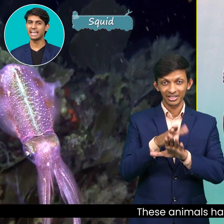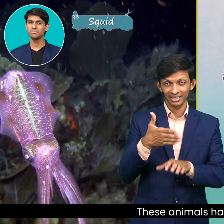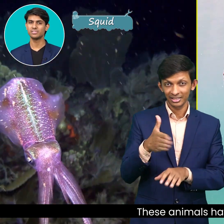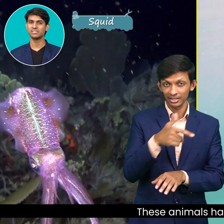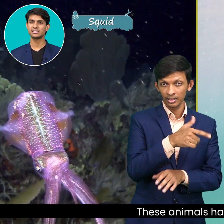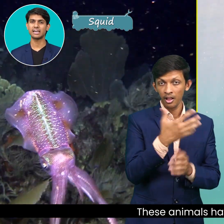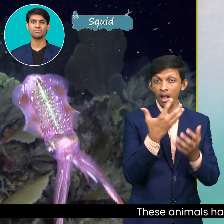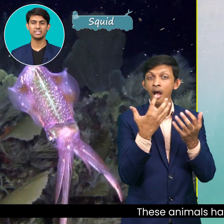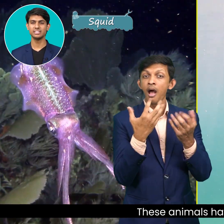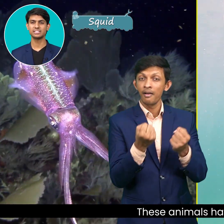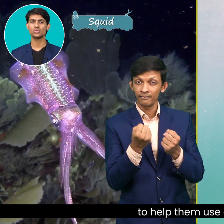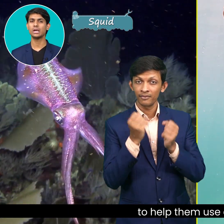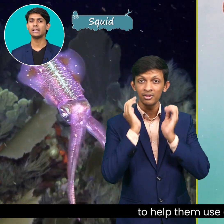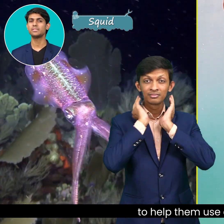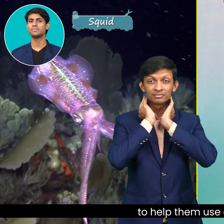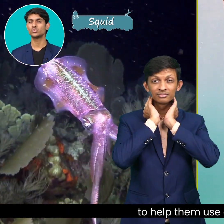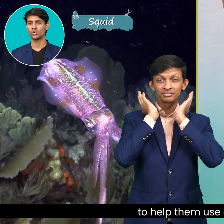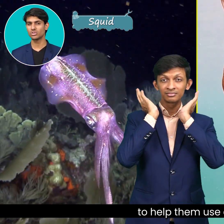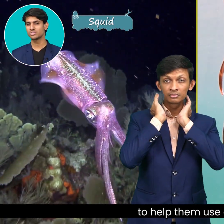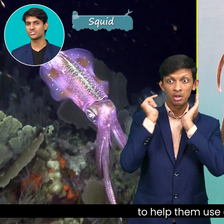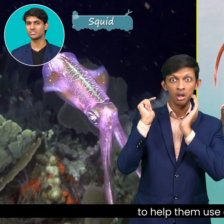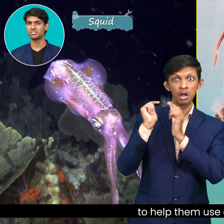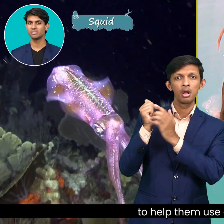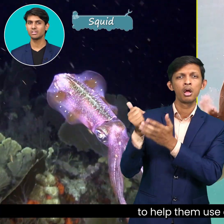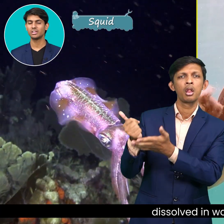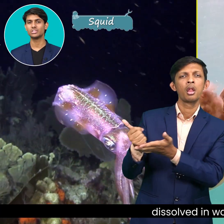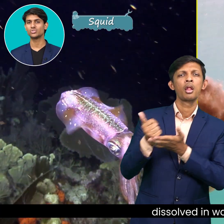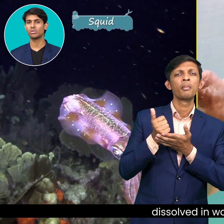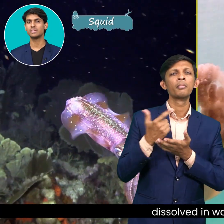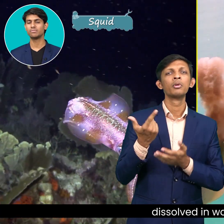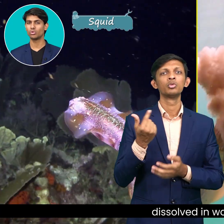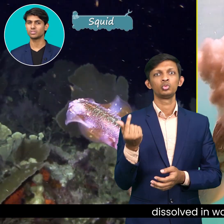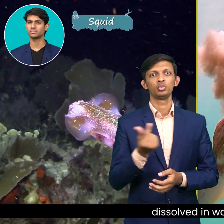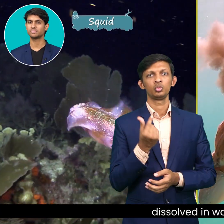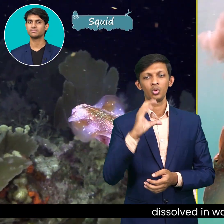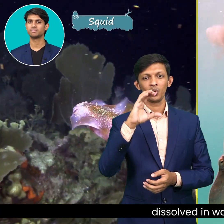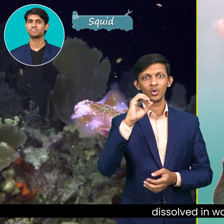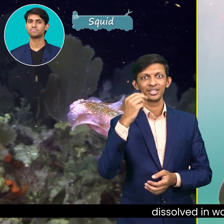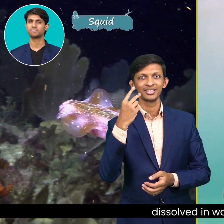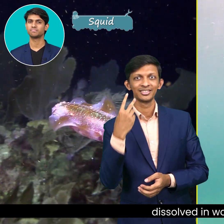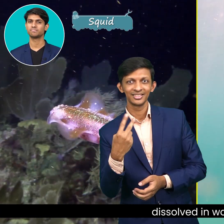These animals have gills to help them use oxygen dissolved in water.